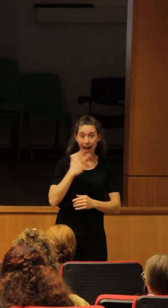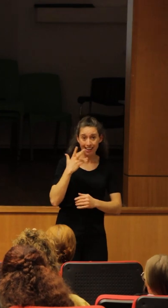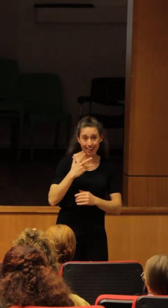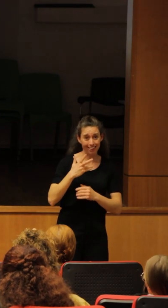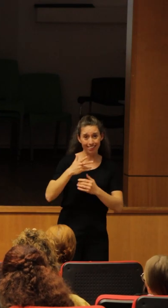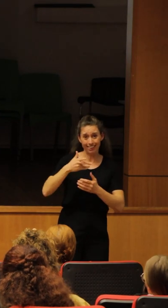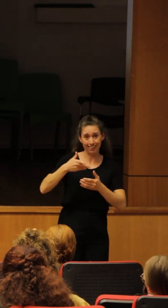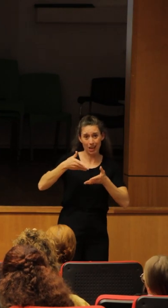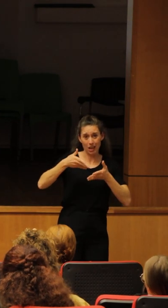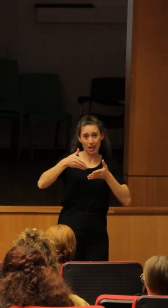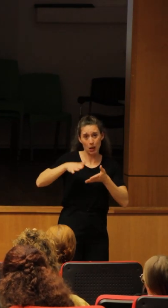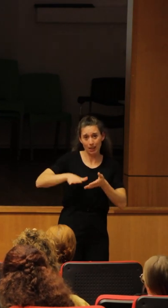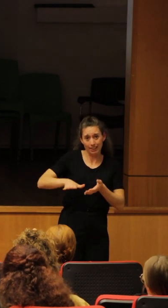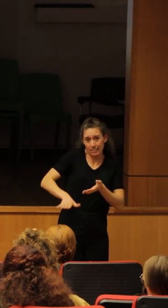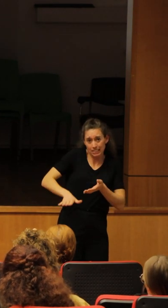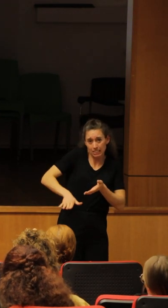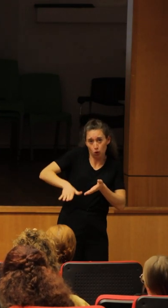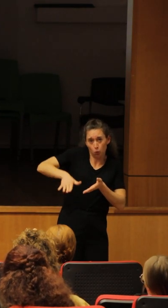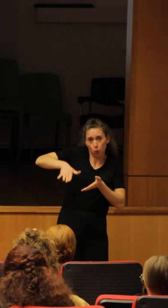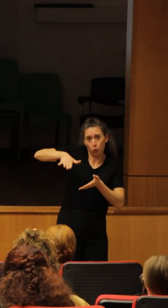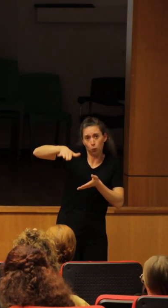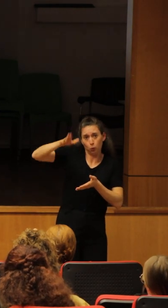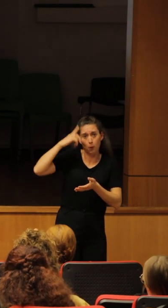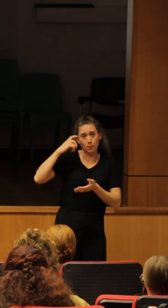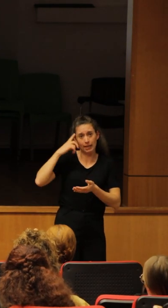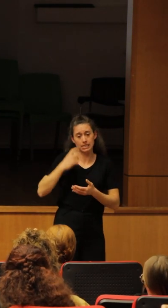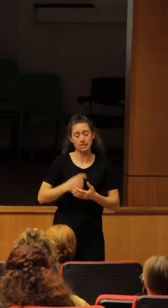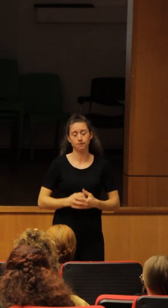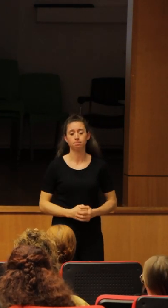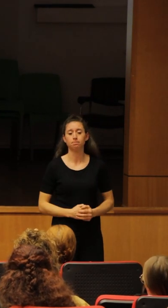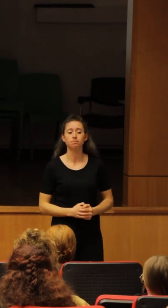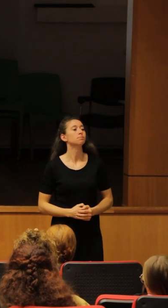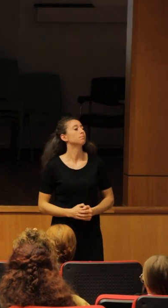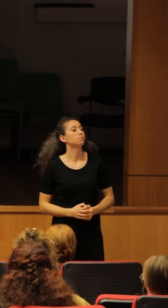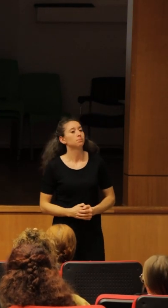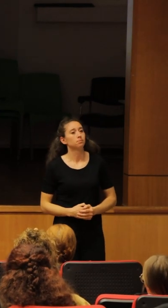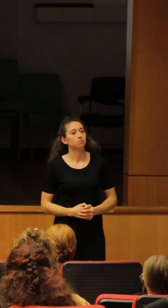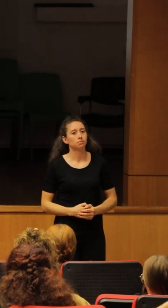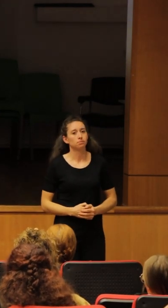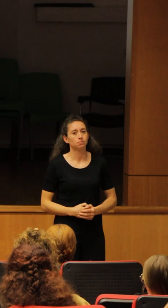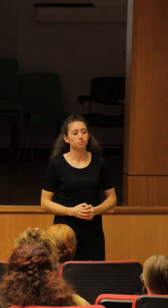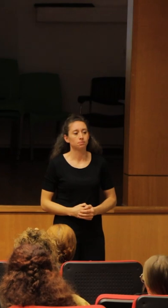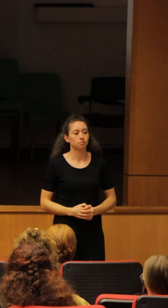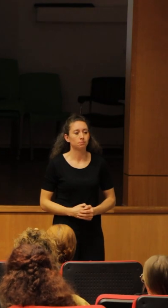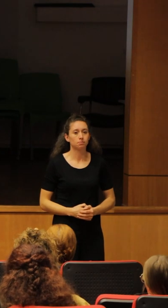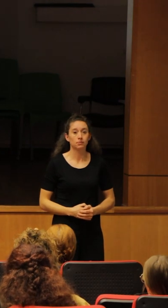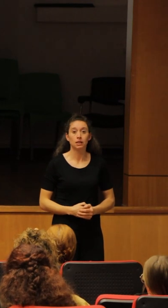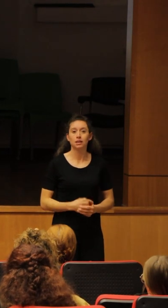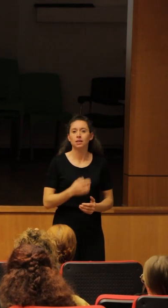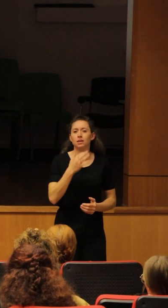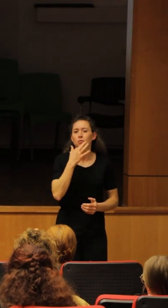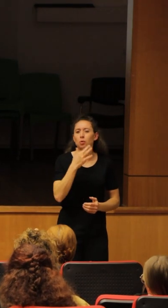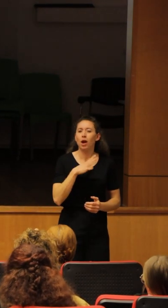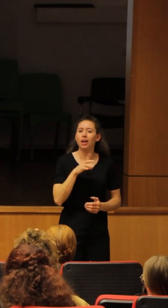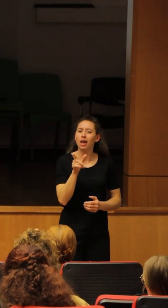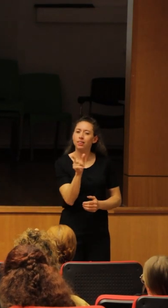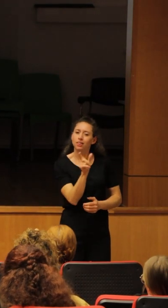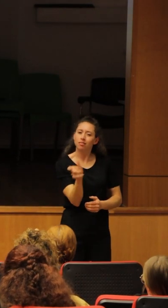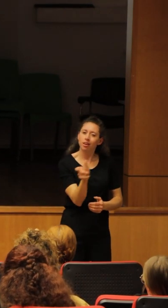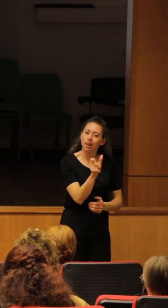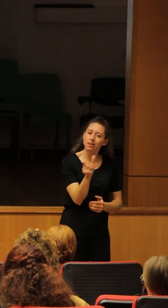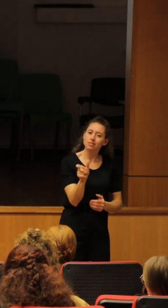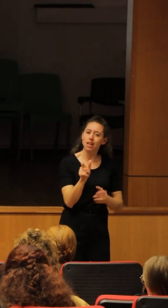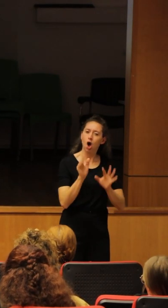humana. Where the whole distinction, comfort, discomfort, safety, unsafety. Donde nacen las grandes diferencias entre